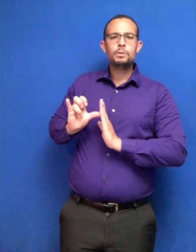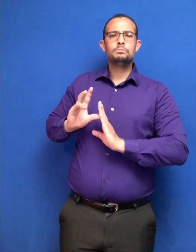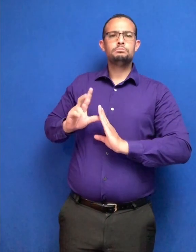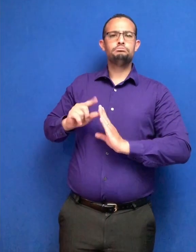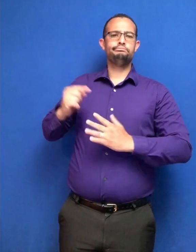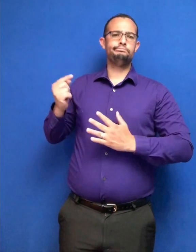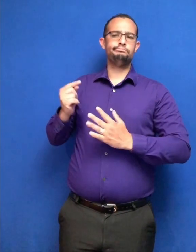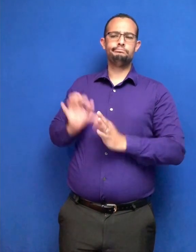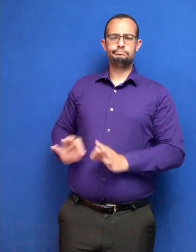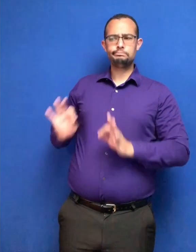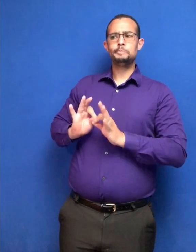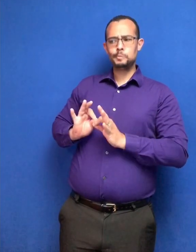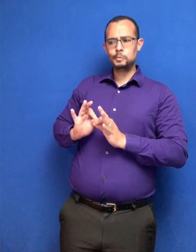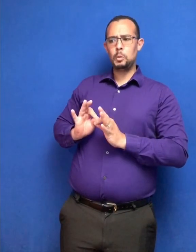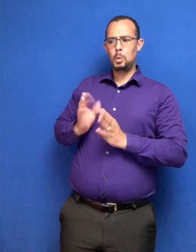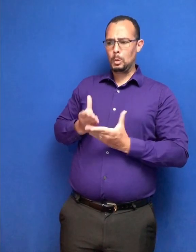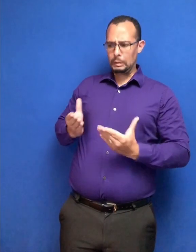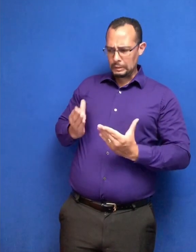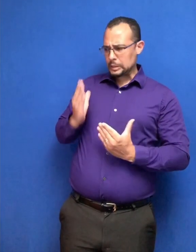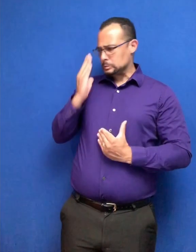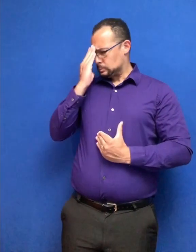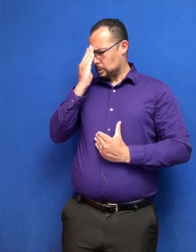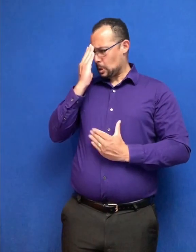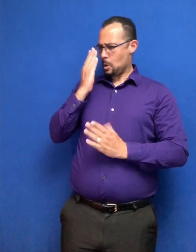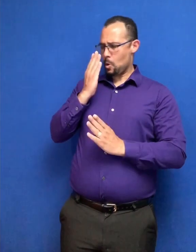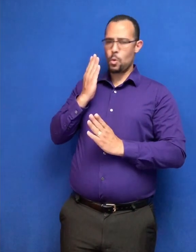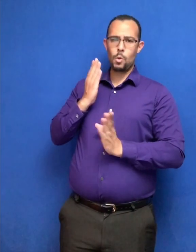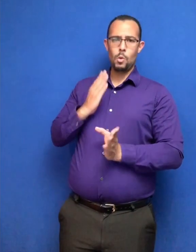for some important things to know before a disaster.